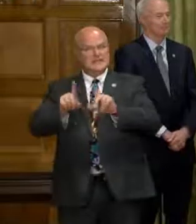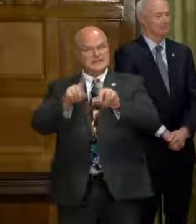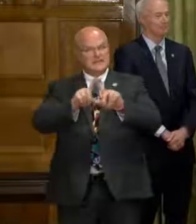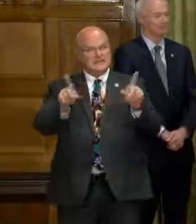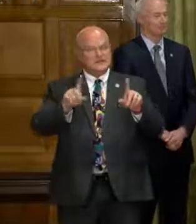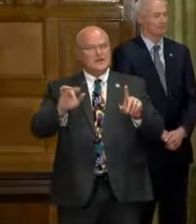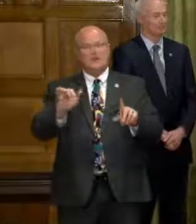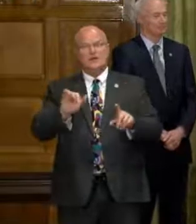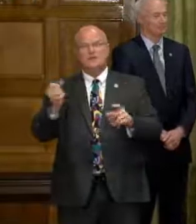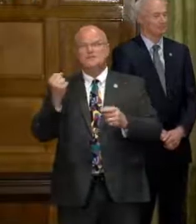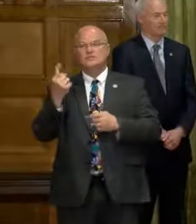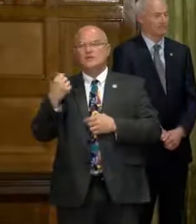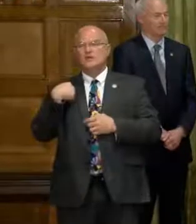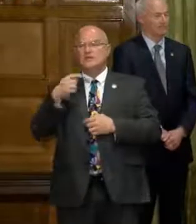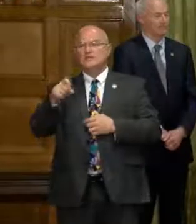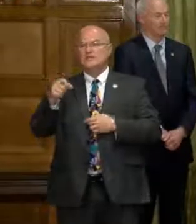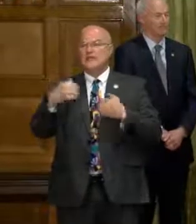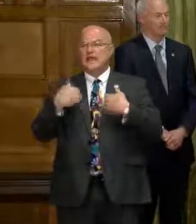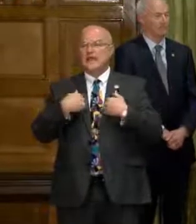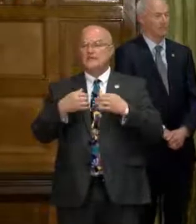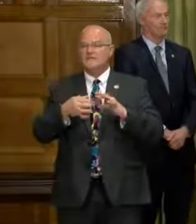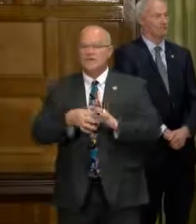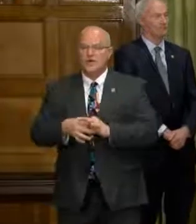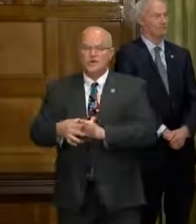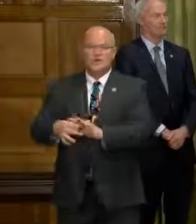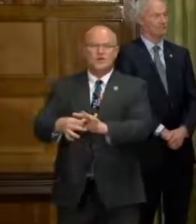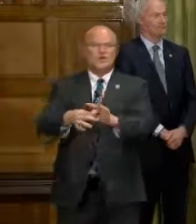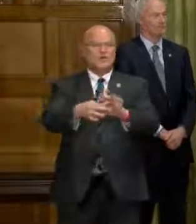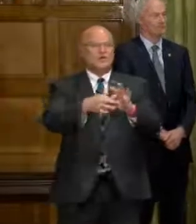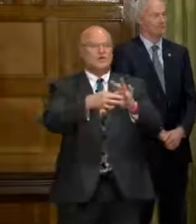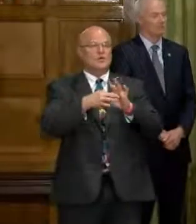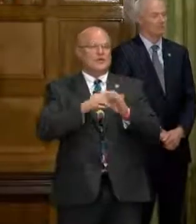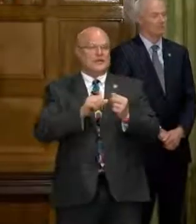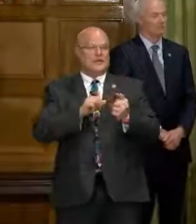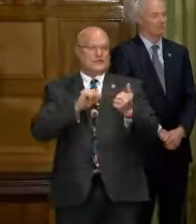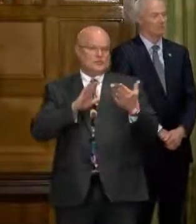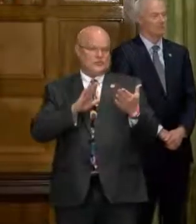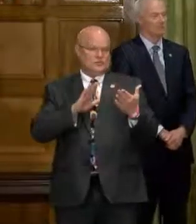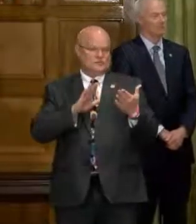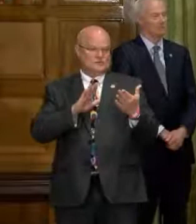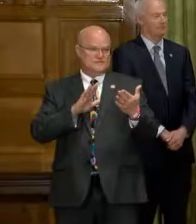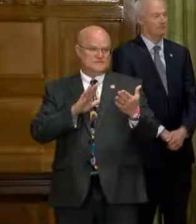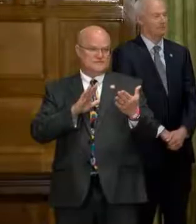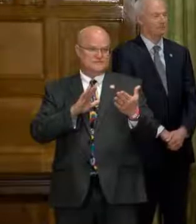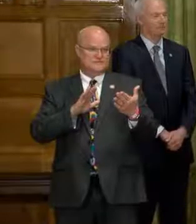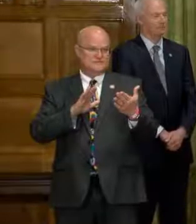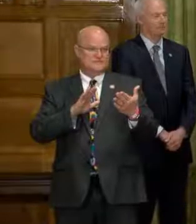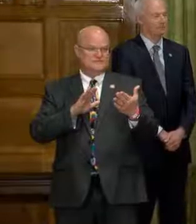differences, but also realize we need to have a coordinated approach